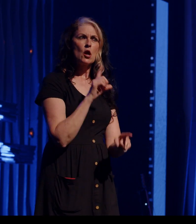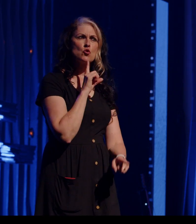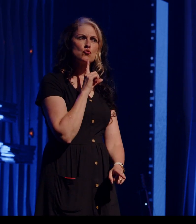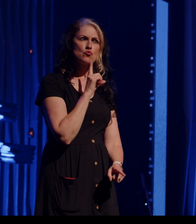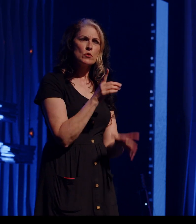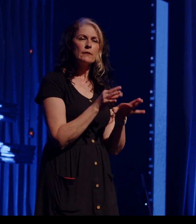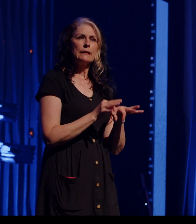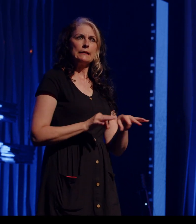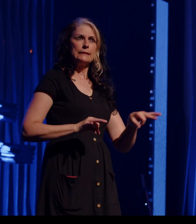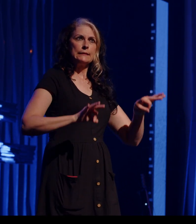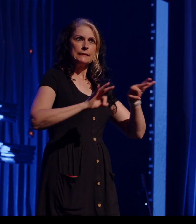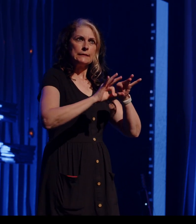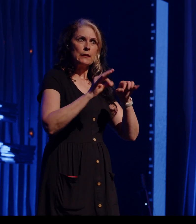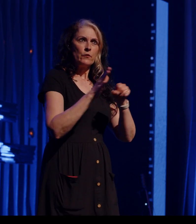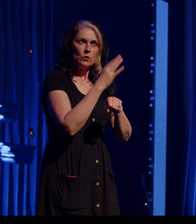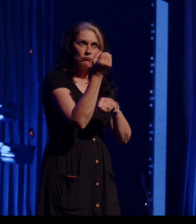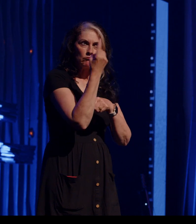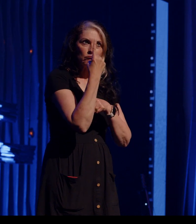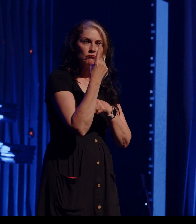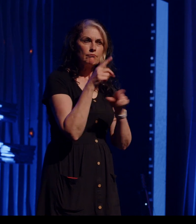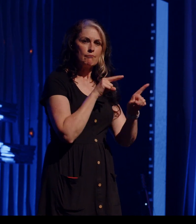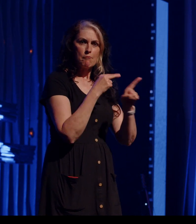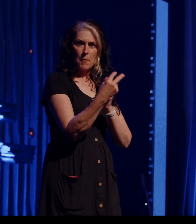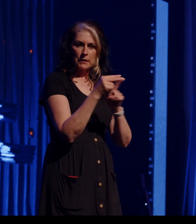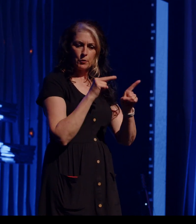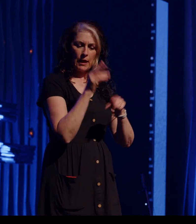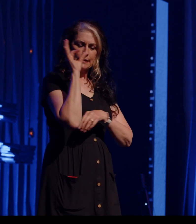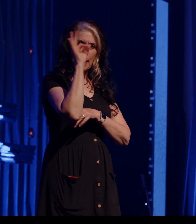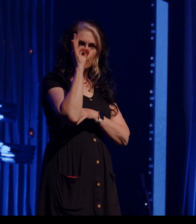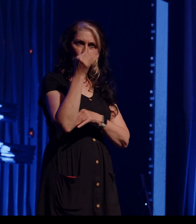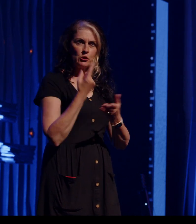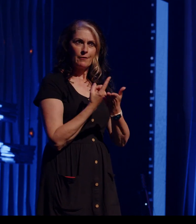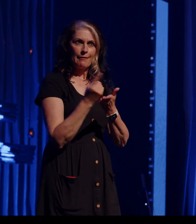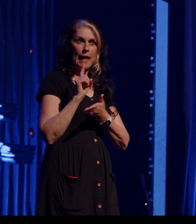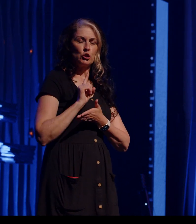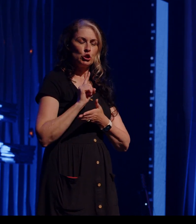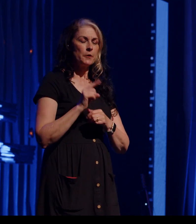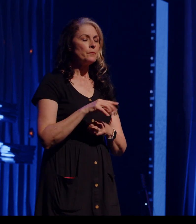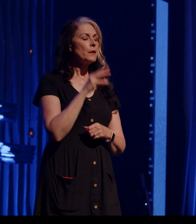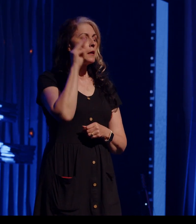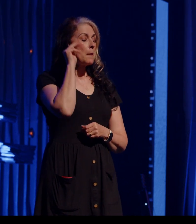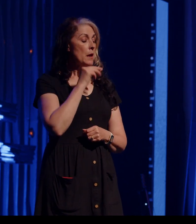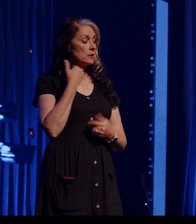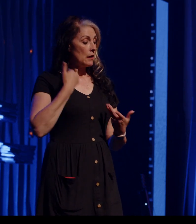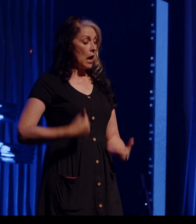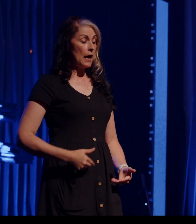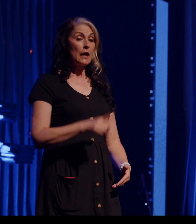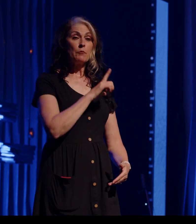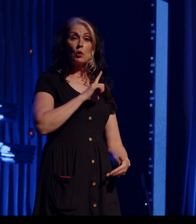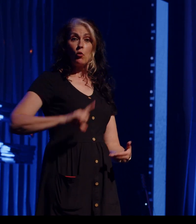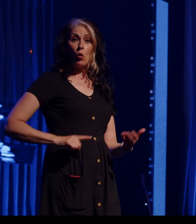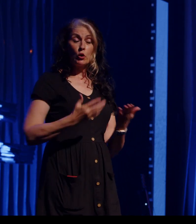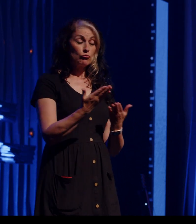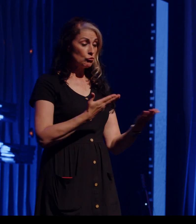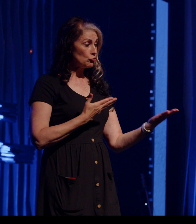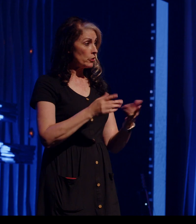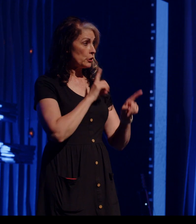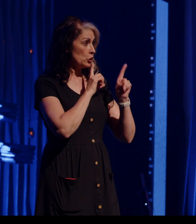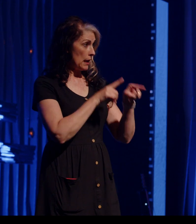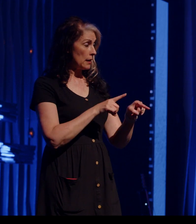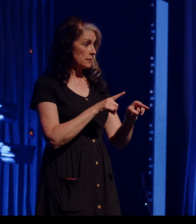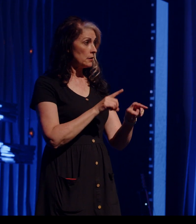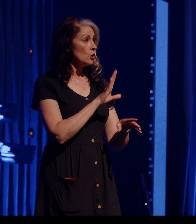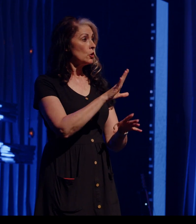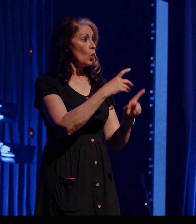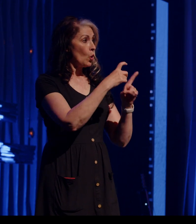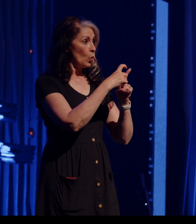the significance in this way as I preached this last year. Mary says, "I am the Lord's servant," Mary answered. "May